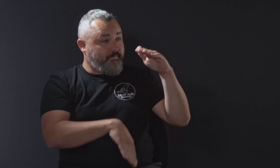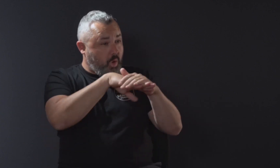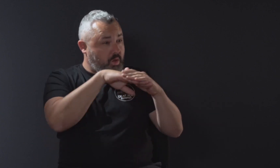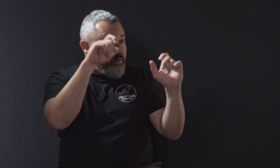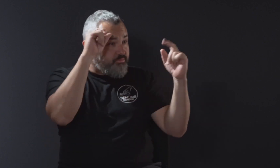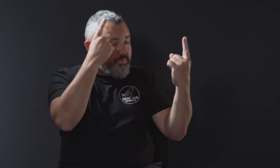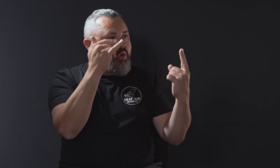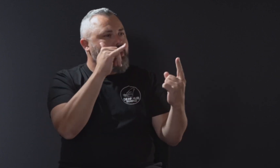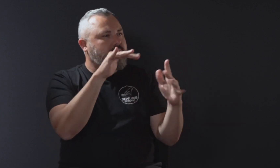understand?